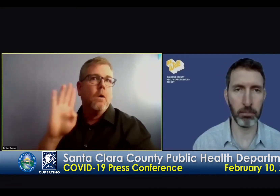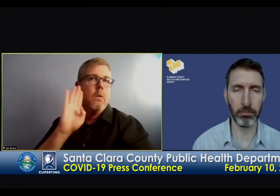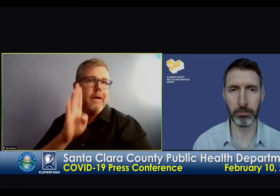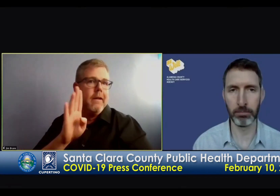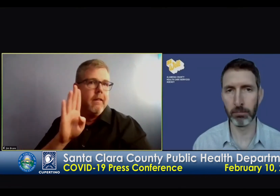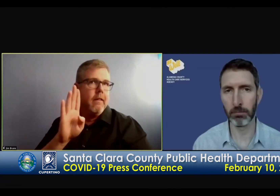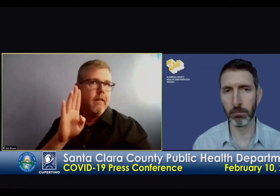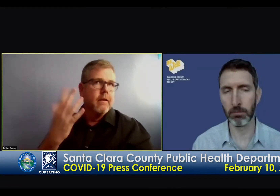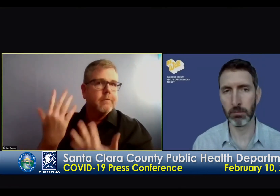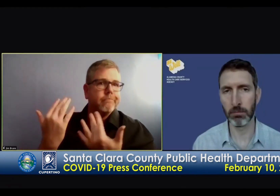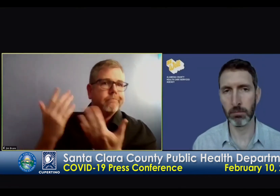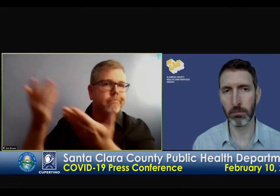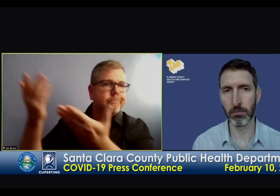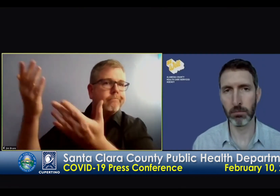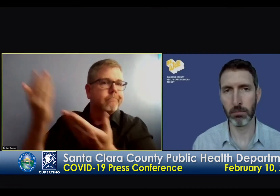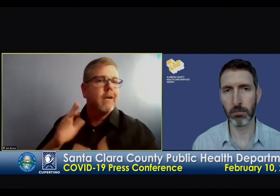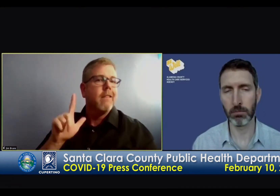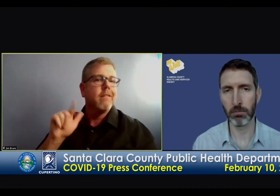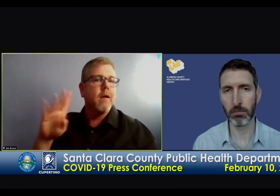time.